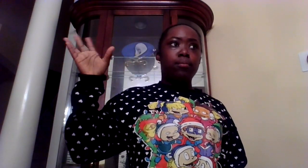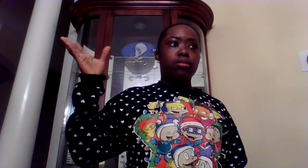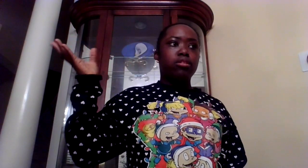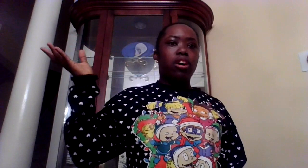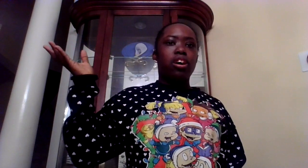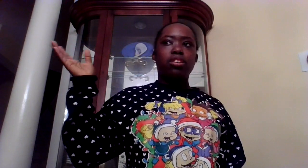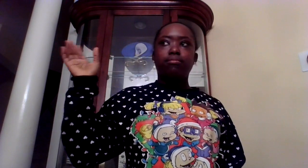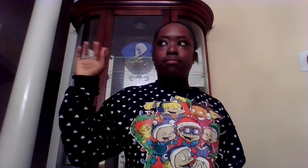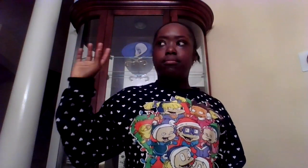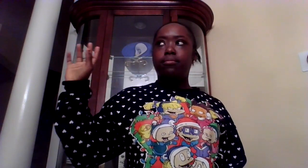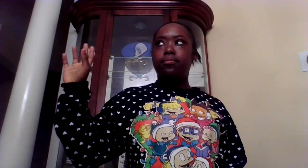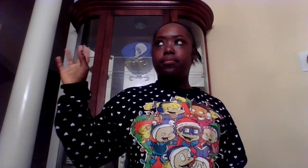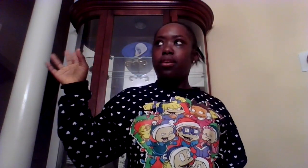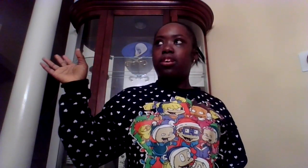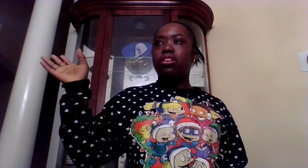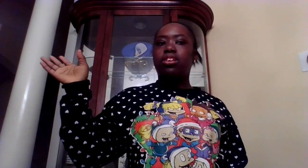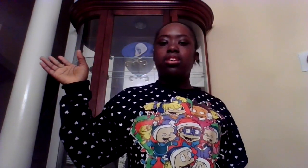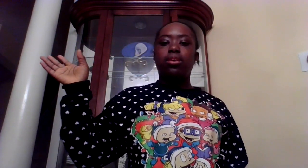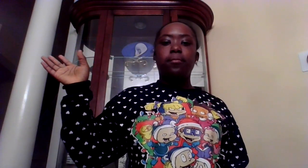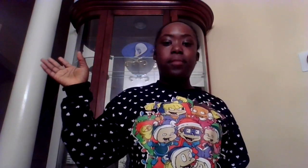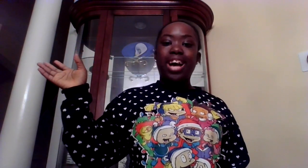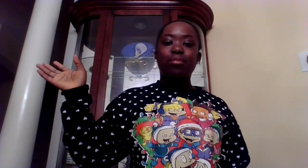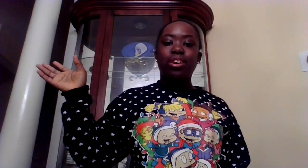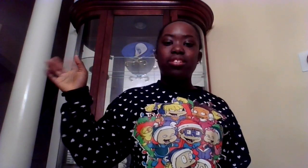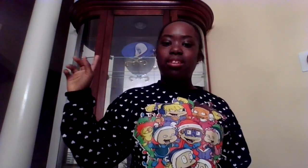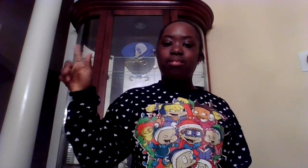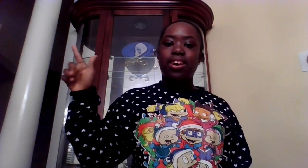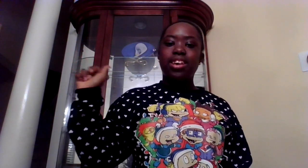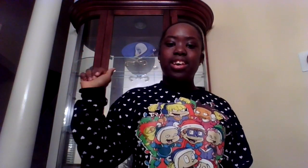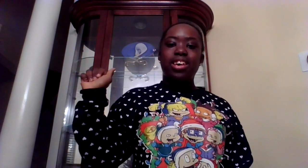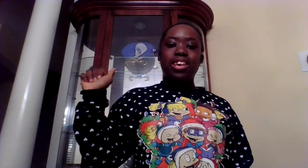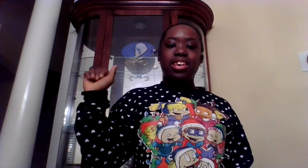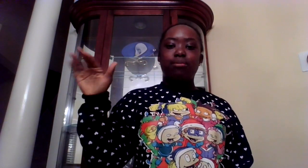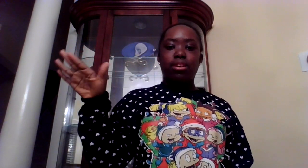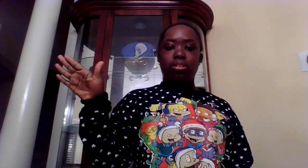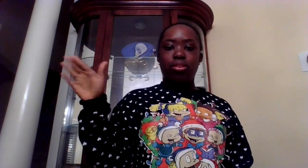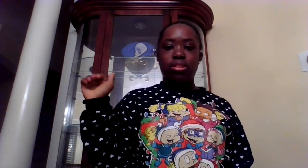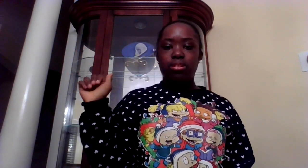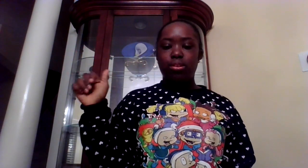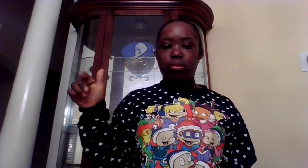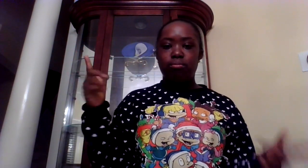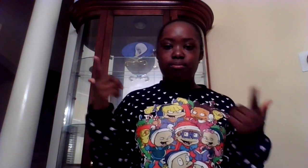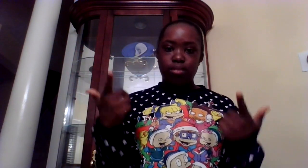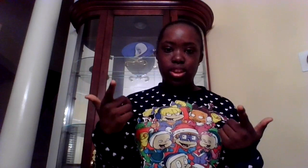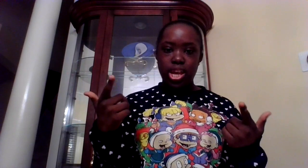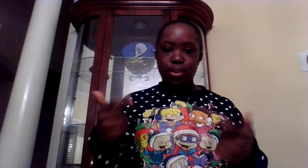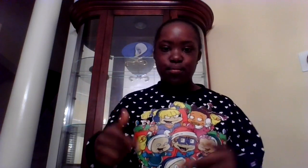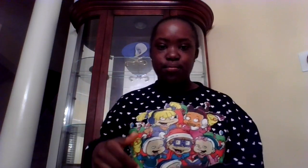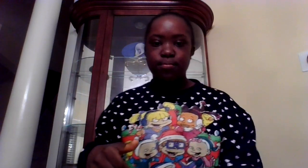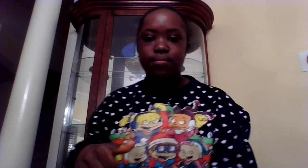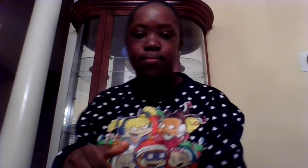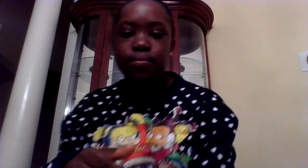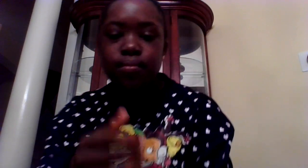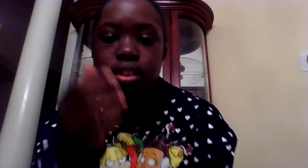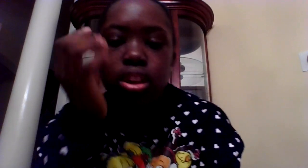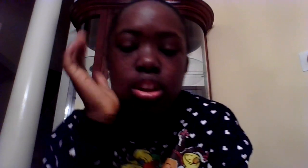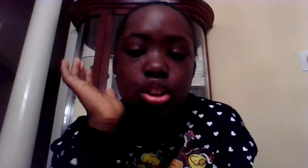neighbor's dog barking in the background, that's why he makes noise, so yeah.